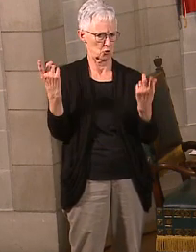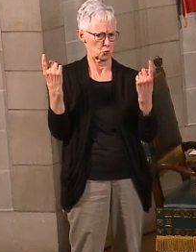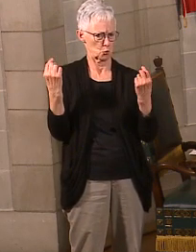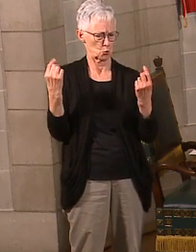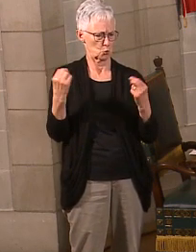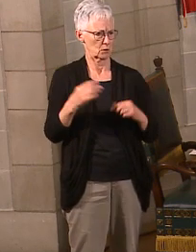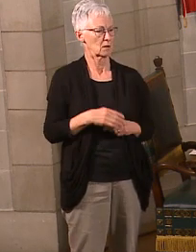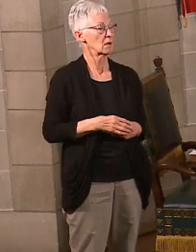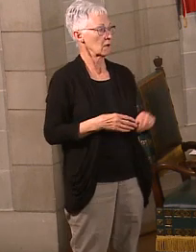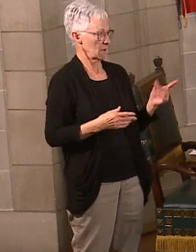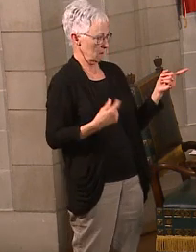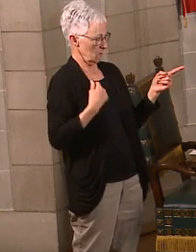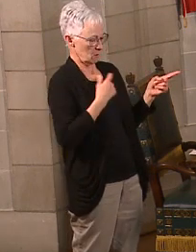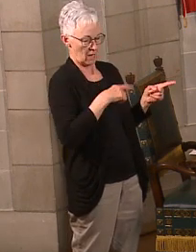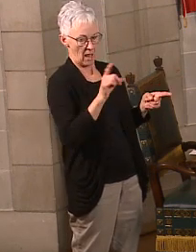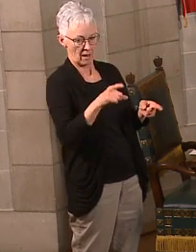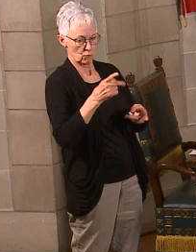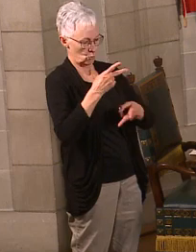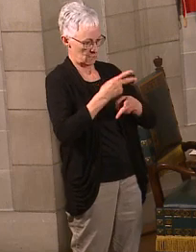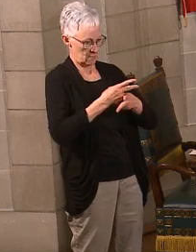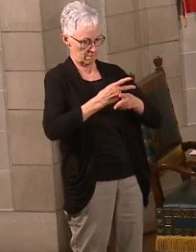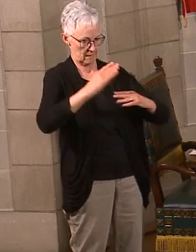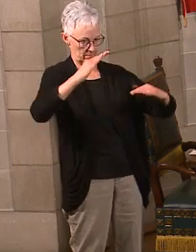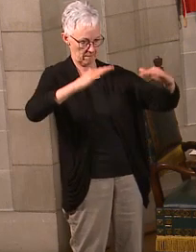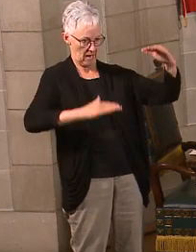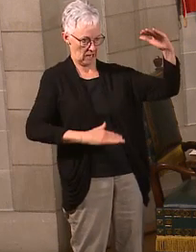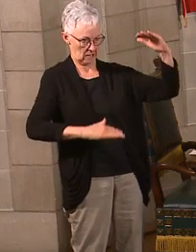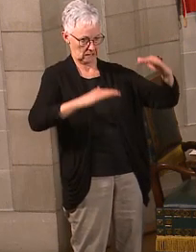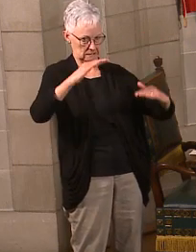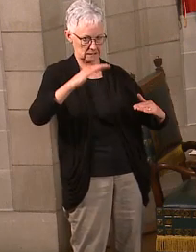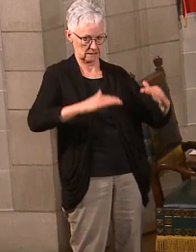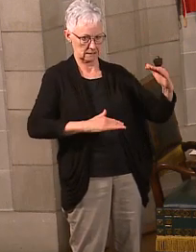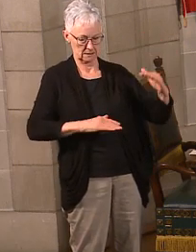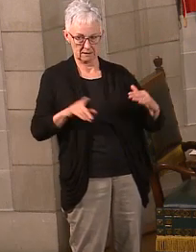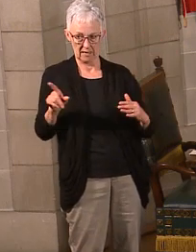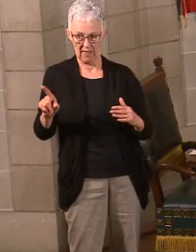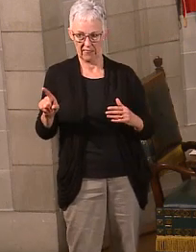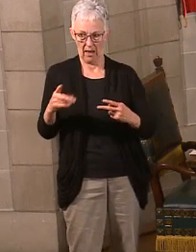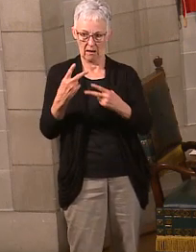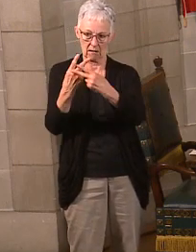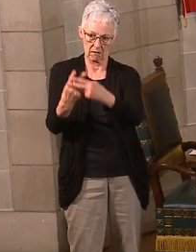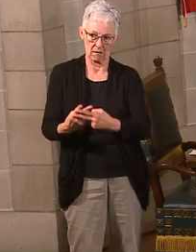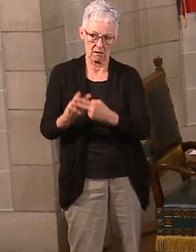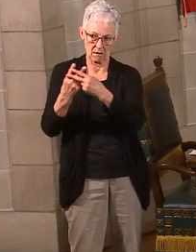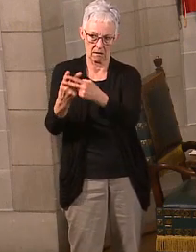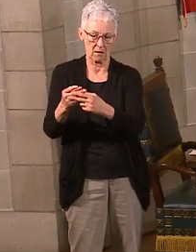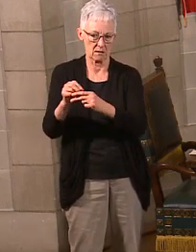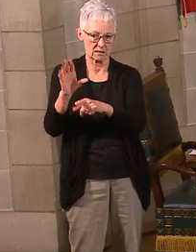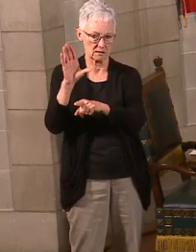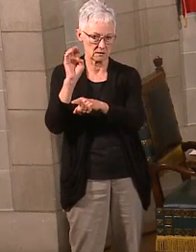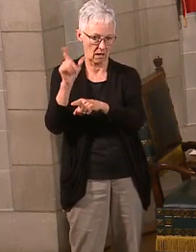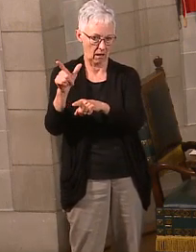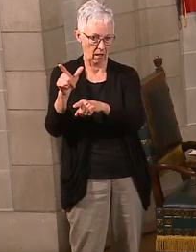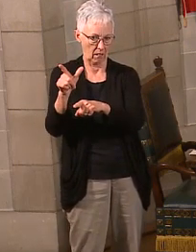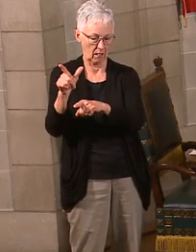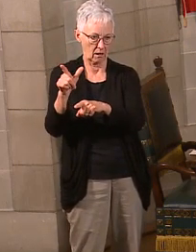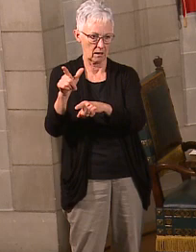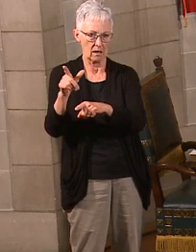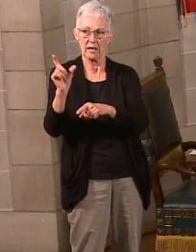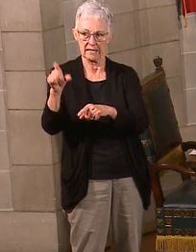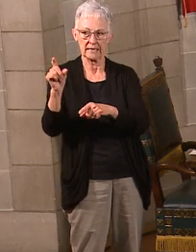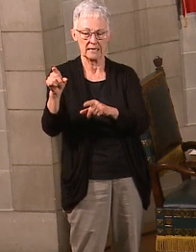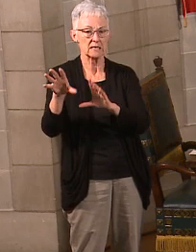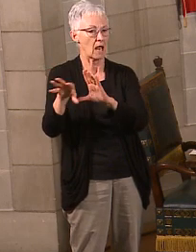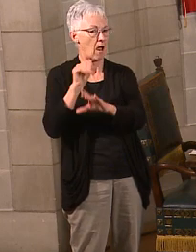balance between, again, making sure that I can give people some out-of-cell time, because that's going to lead to the healthiest outcomes for everybody,